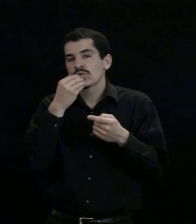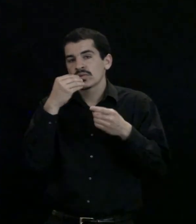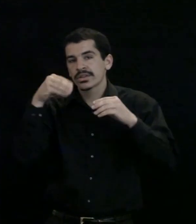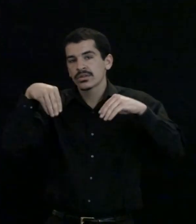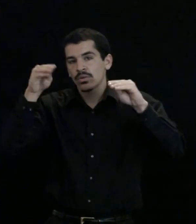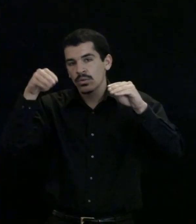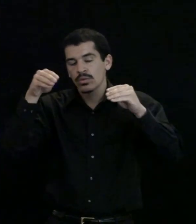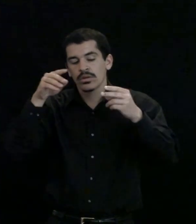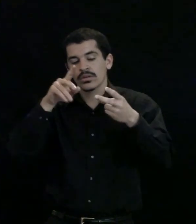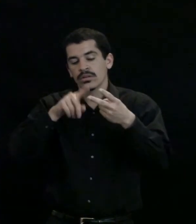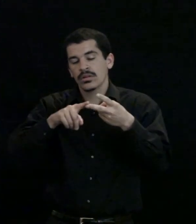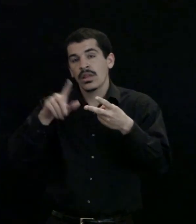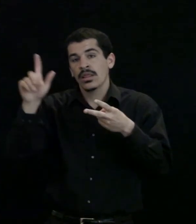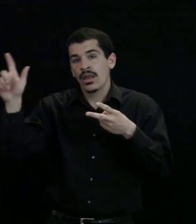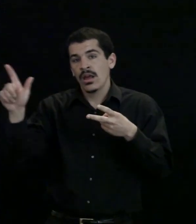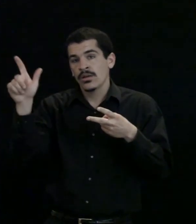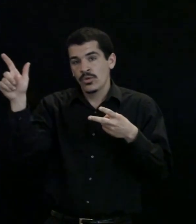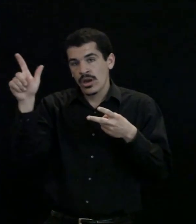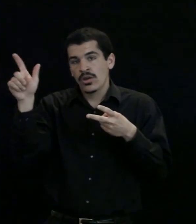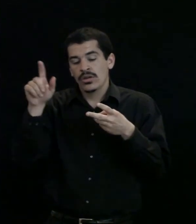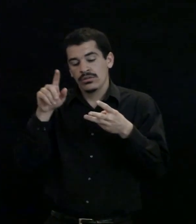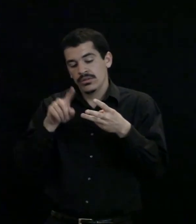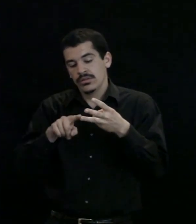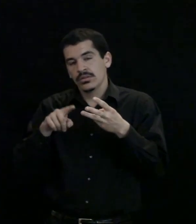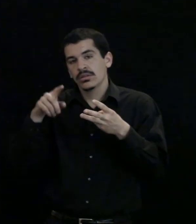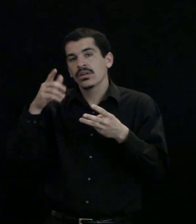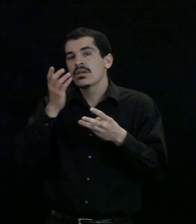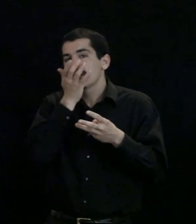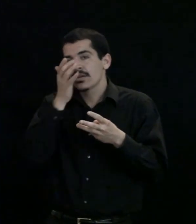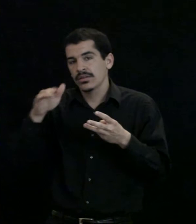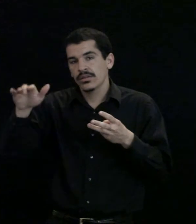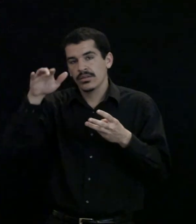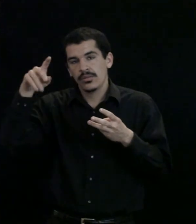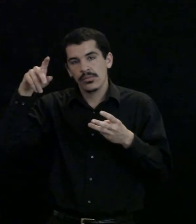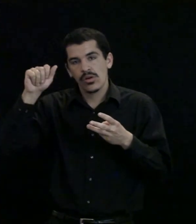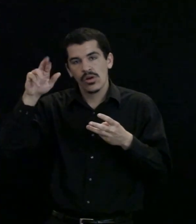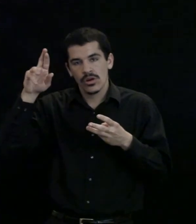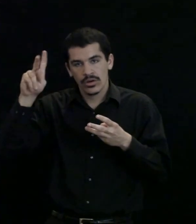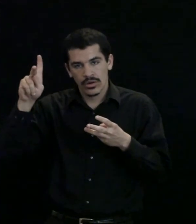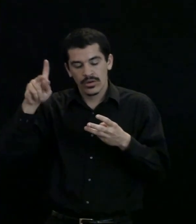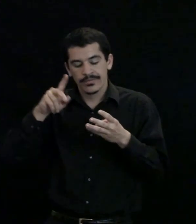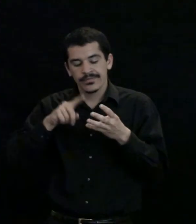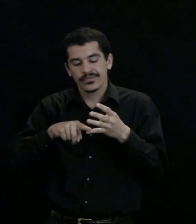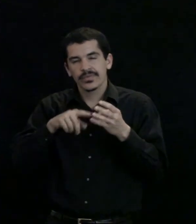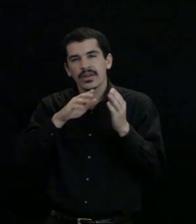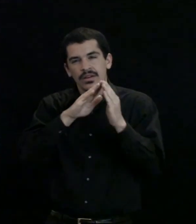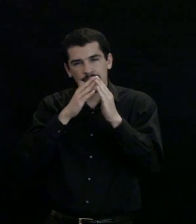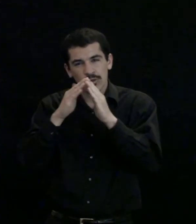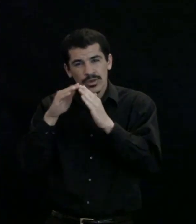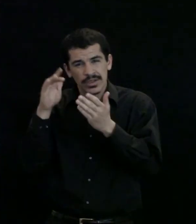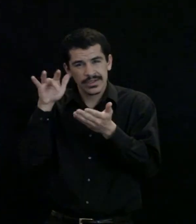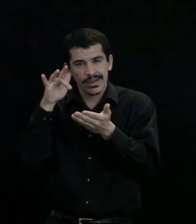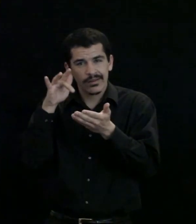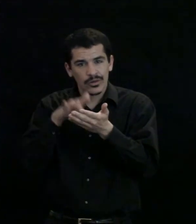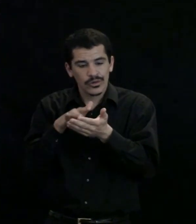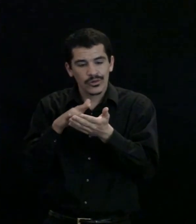parks, community centers, restaurants,